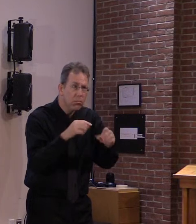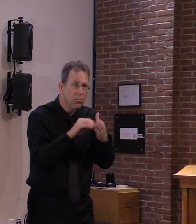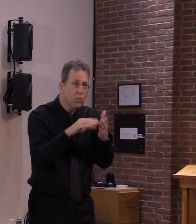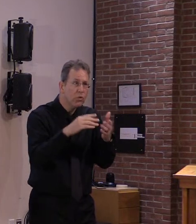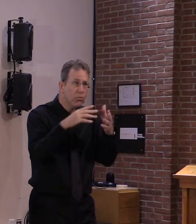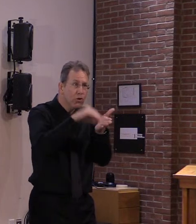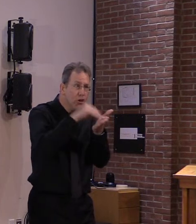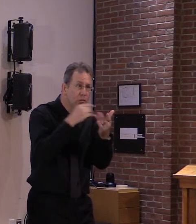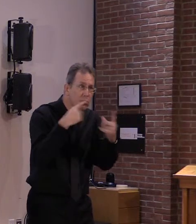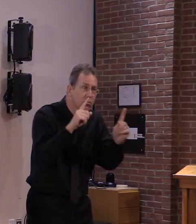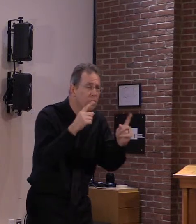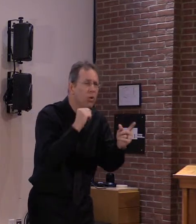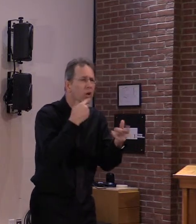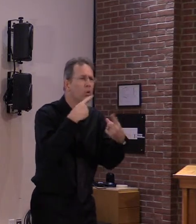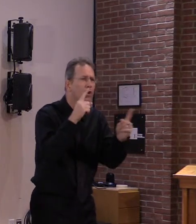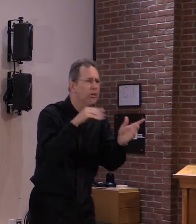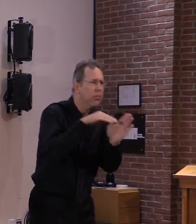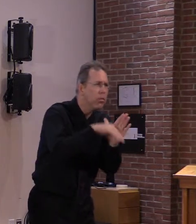Pat, WCAS?